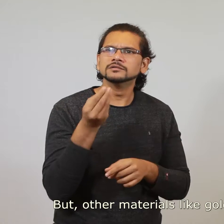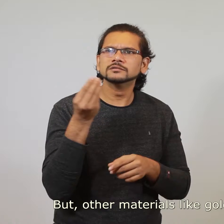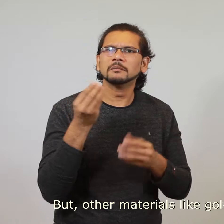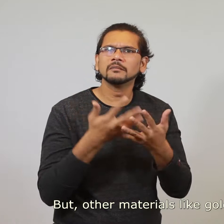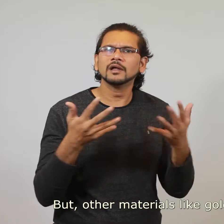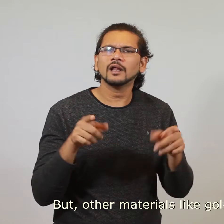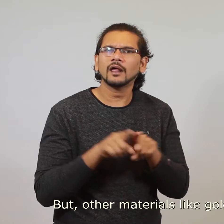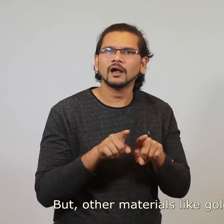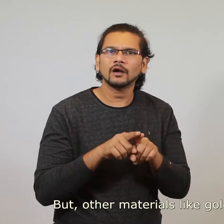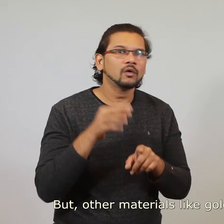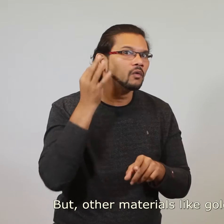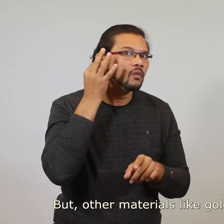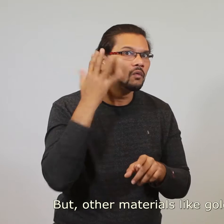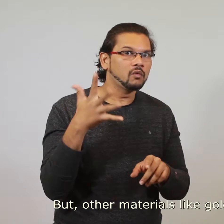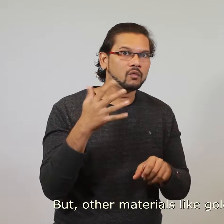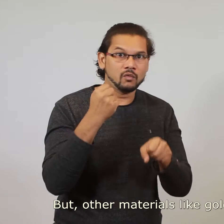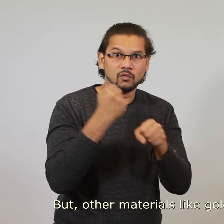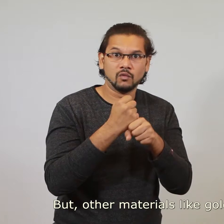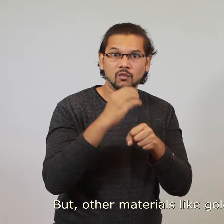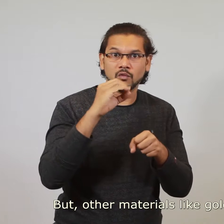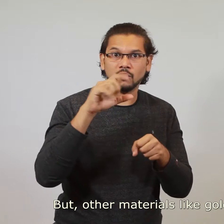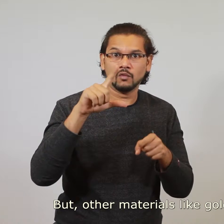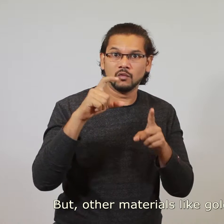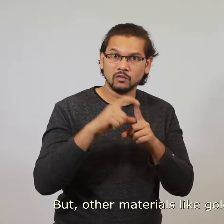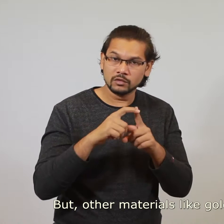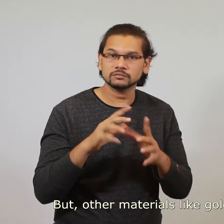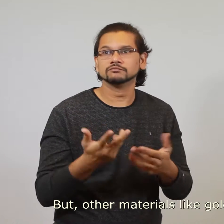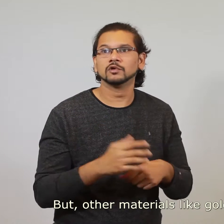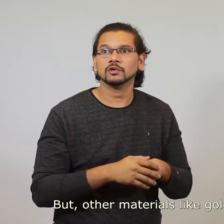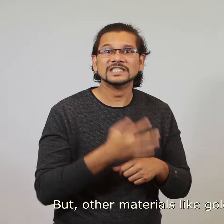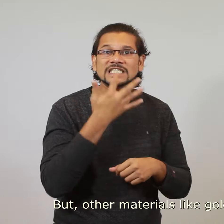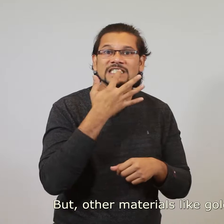But other materials like gold or silver